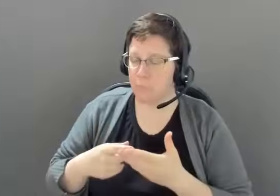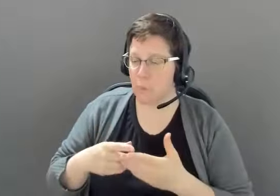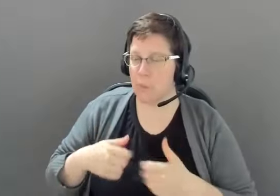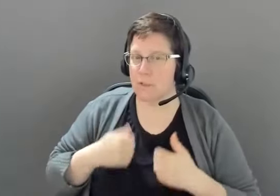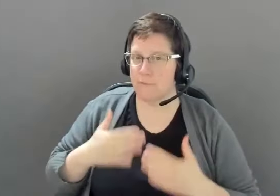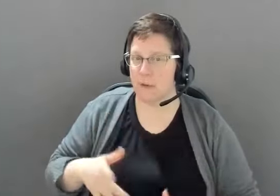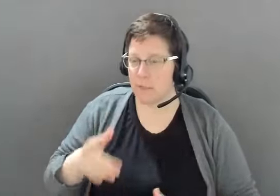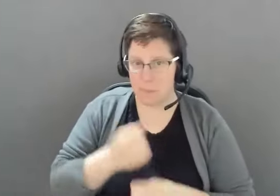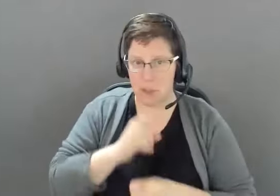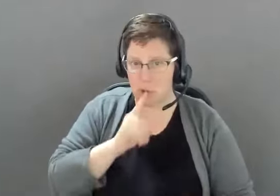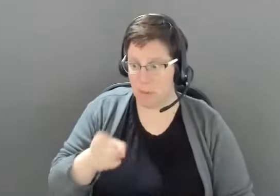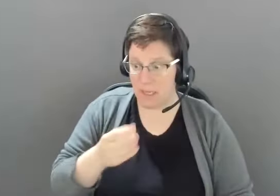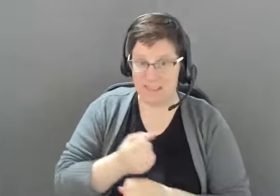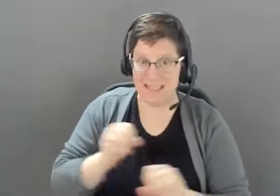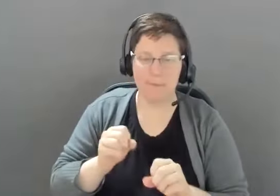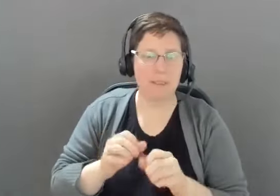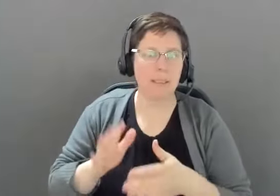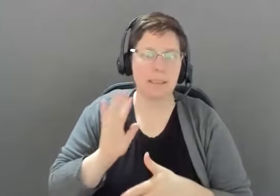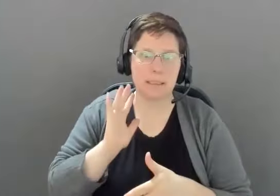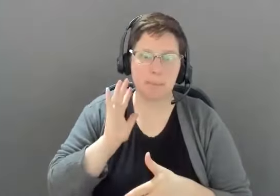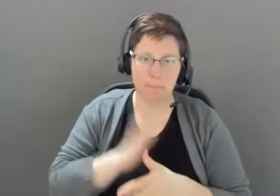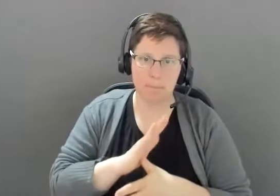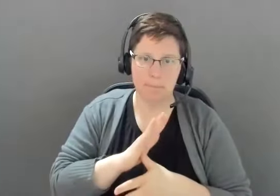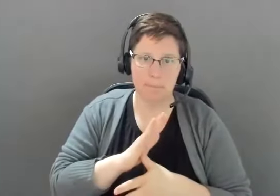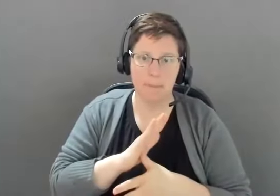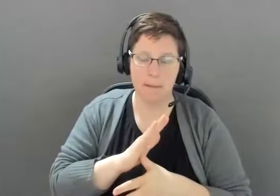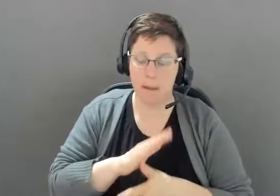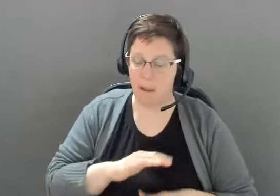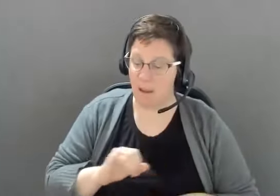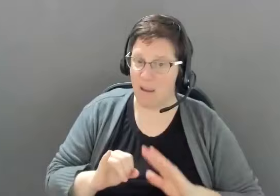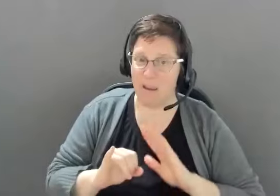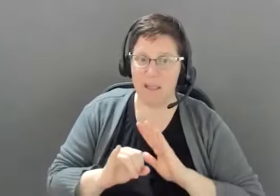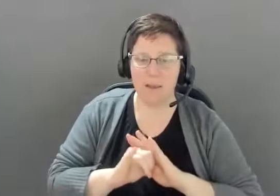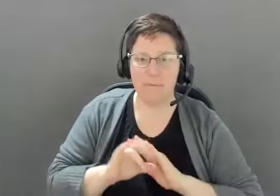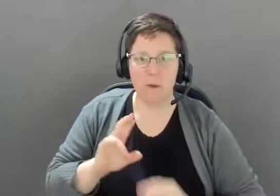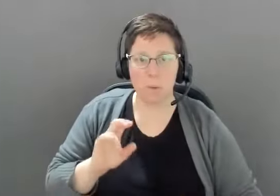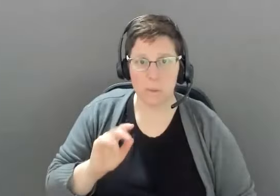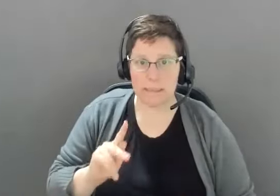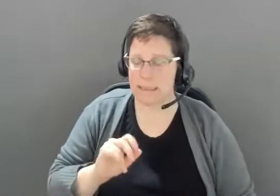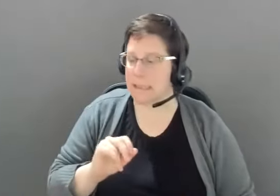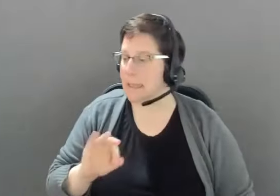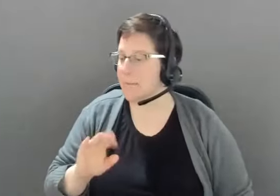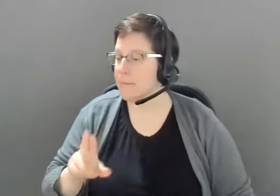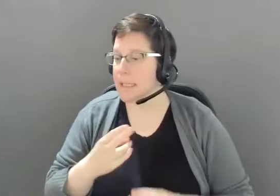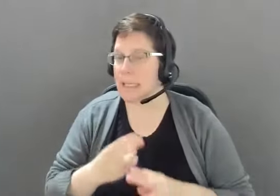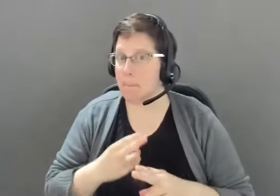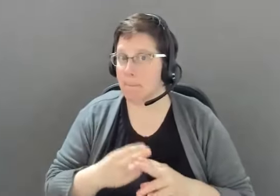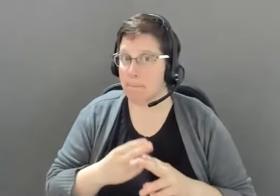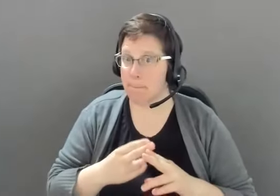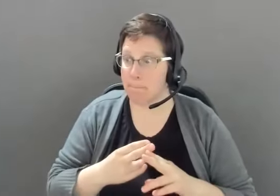the safety is paramount. Identifying the risks of lifting a publication ban. Collaborate with the